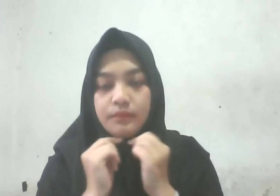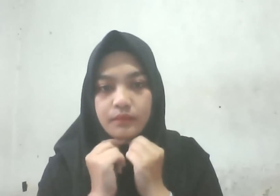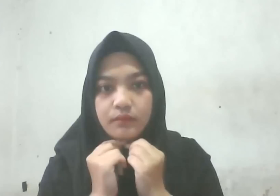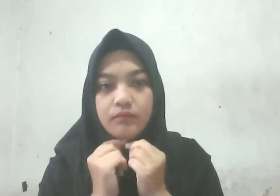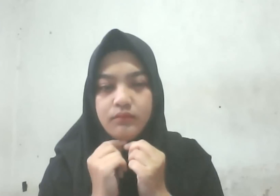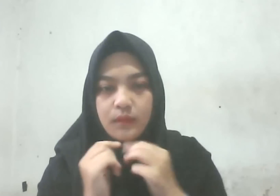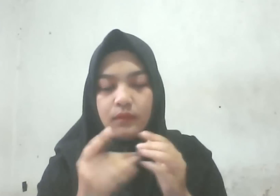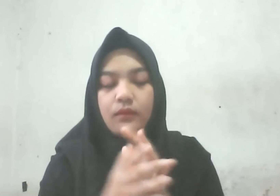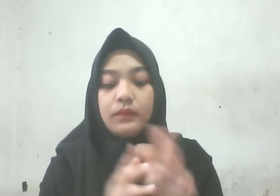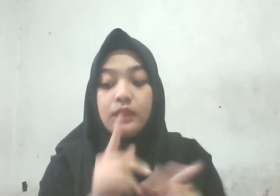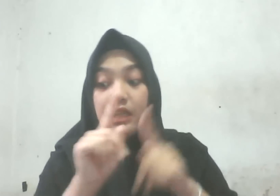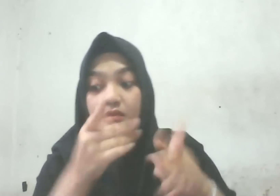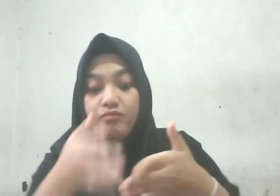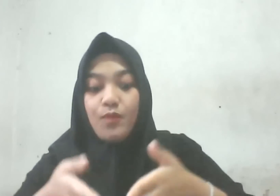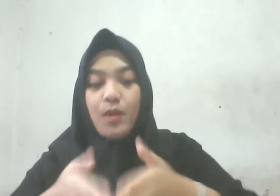construct those ideas